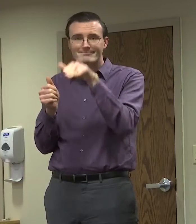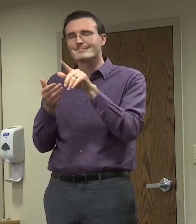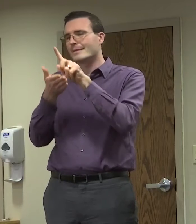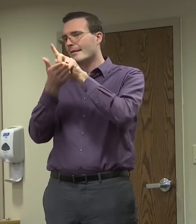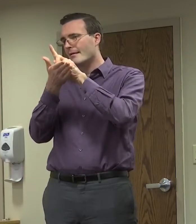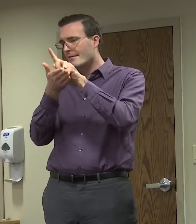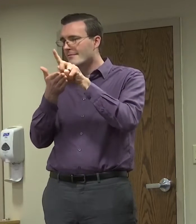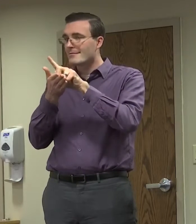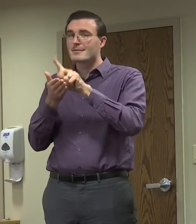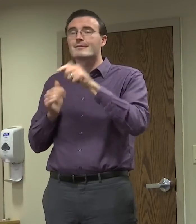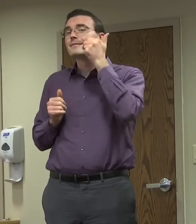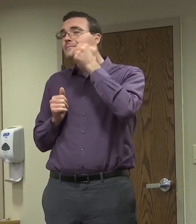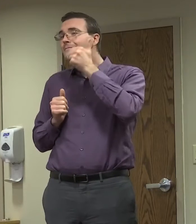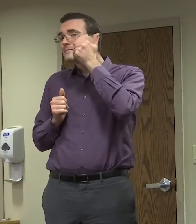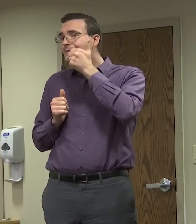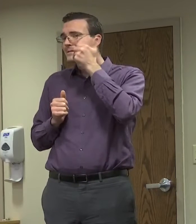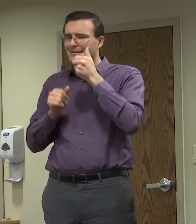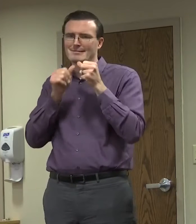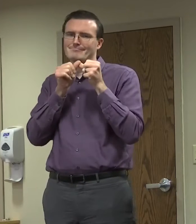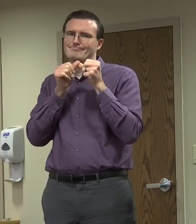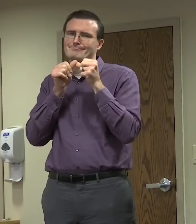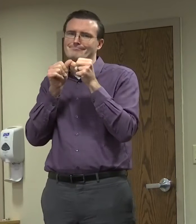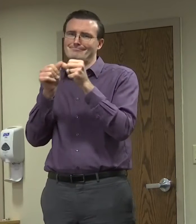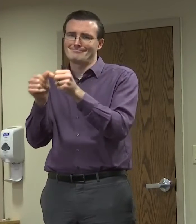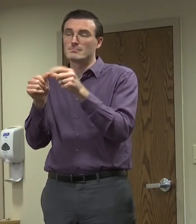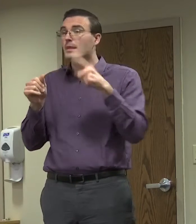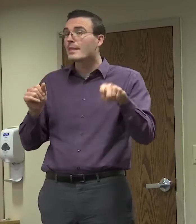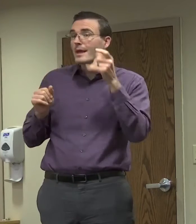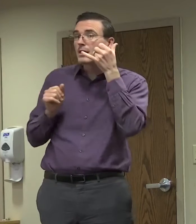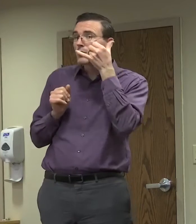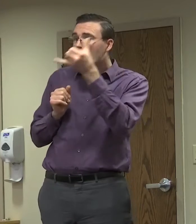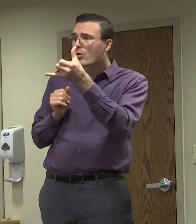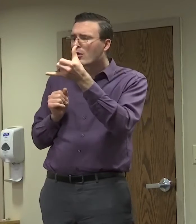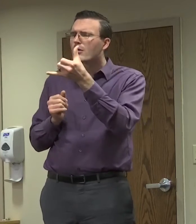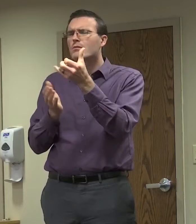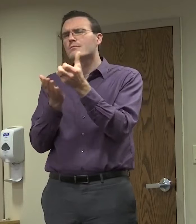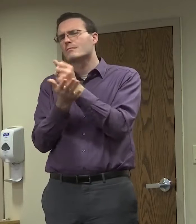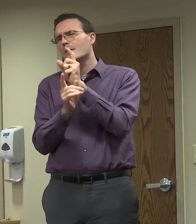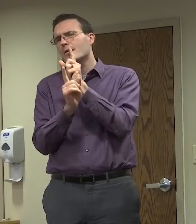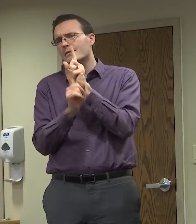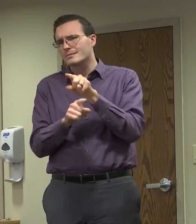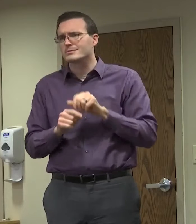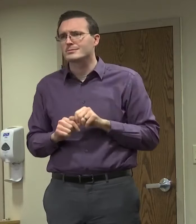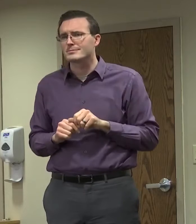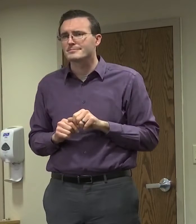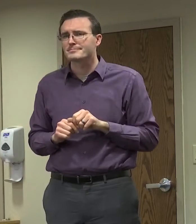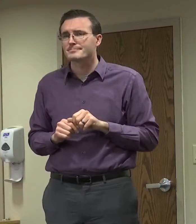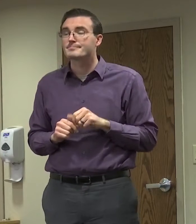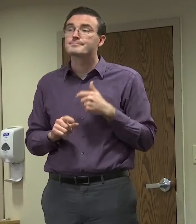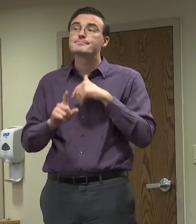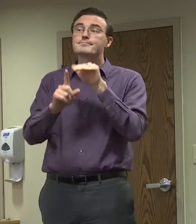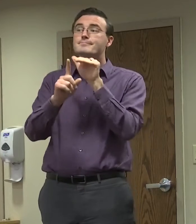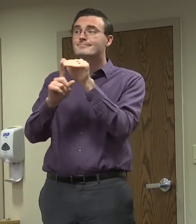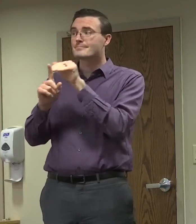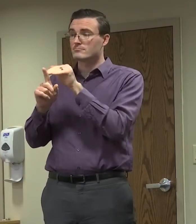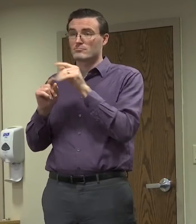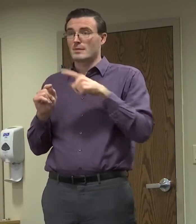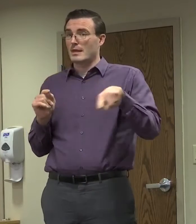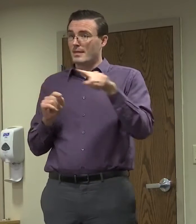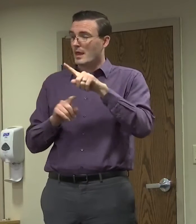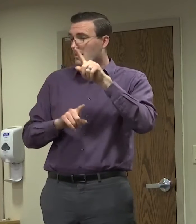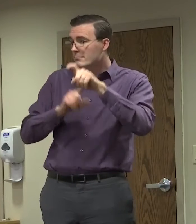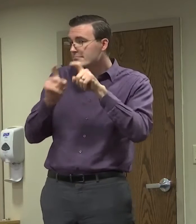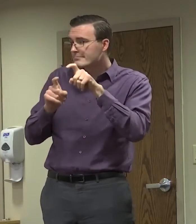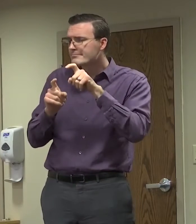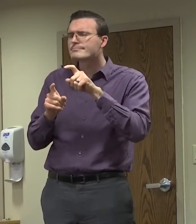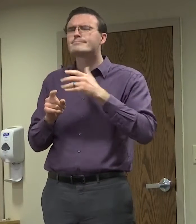week. Remember to answer the call from the contact tracing team. I remind everyone to provide accurate and truthful